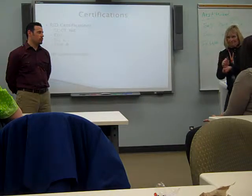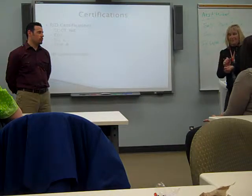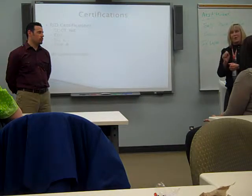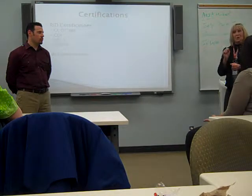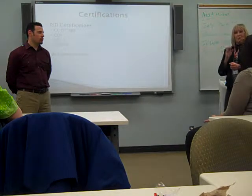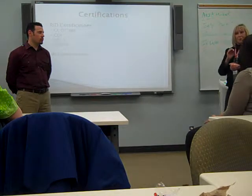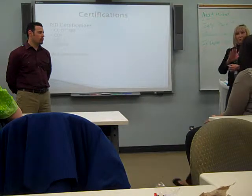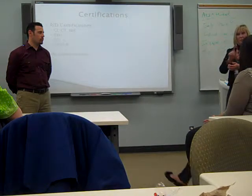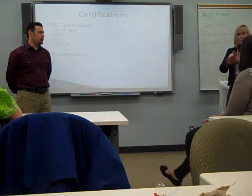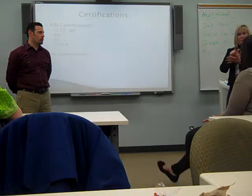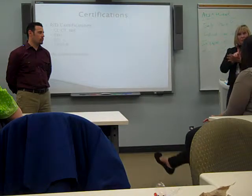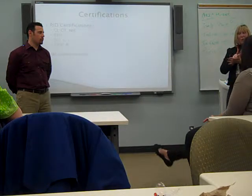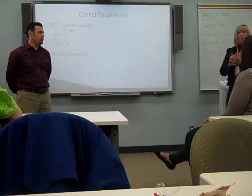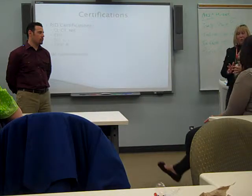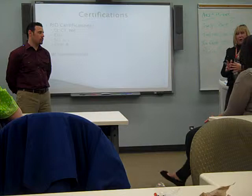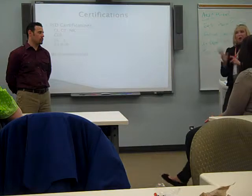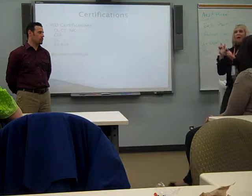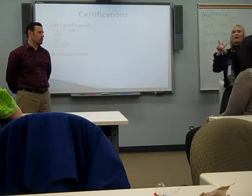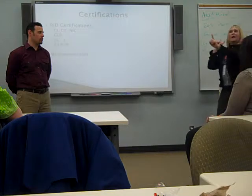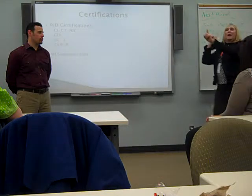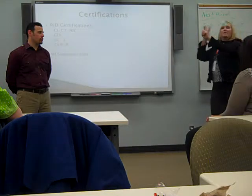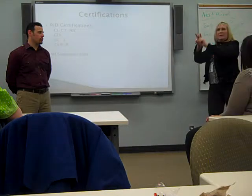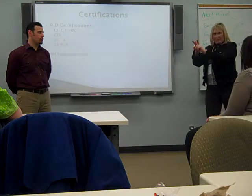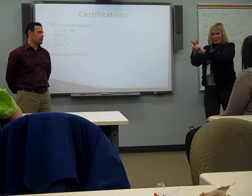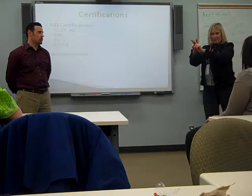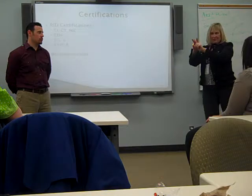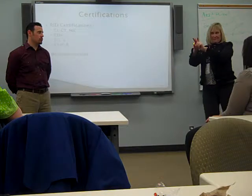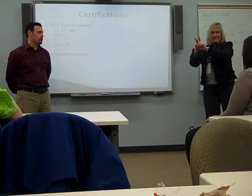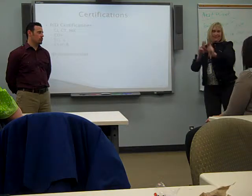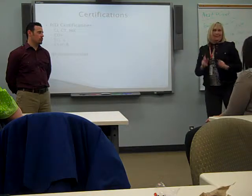So when he first asked to be unhandcuffed, the judge said no.